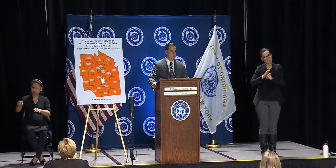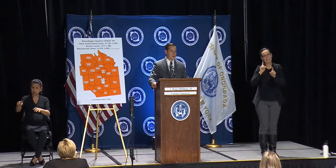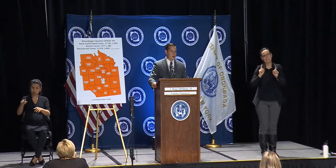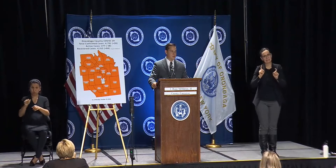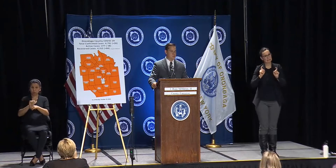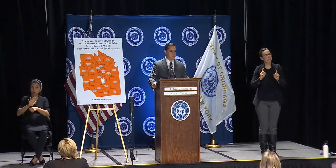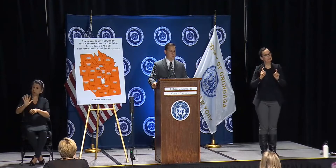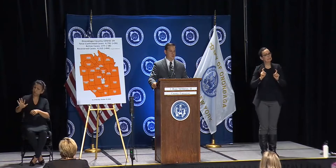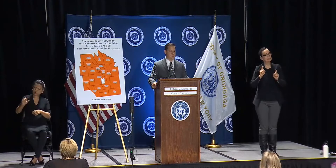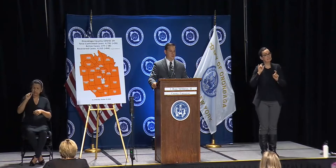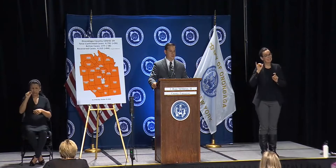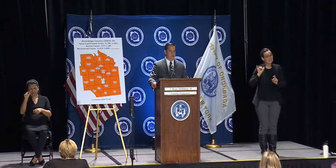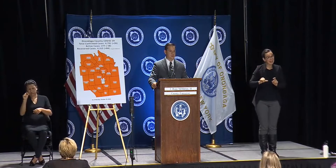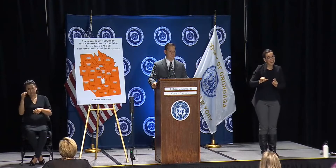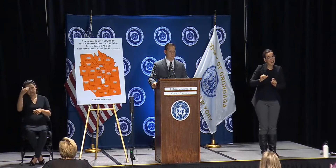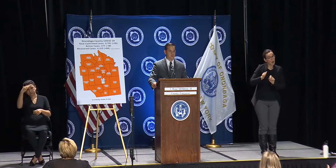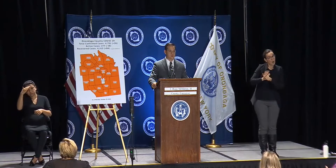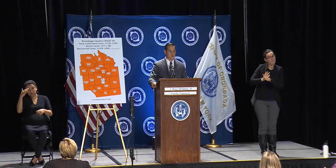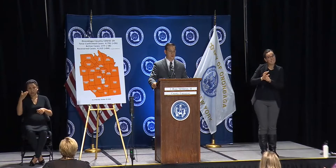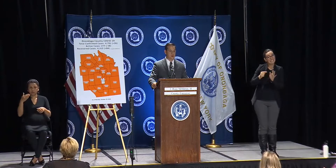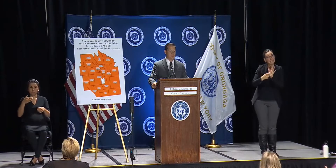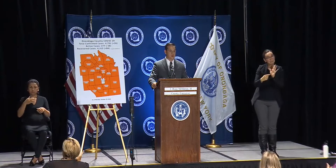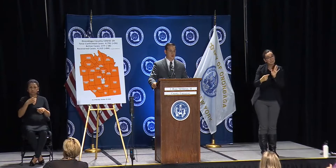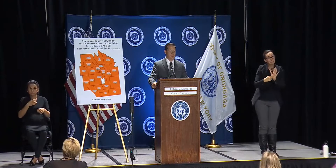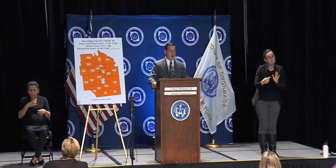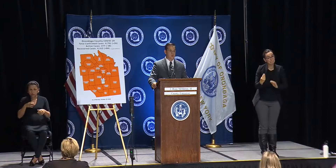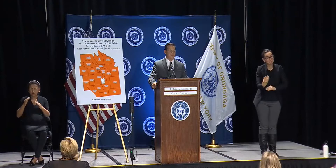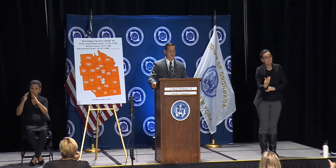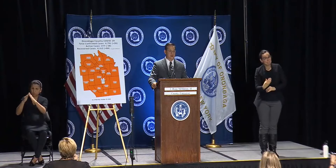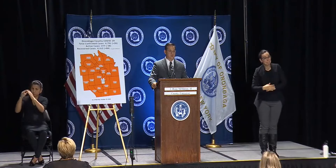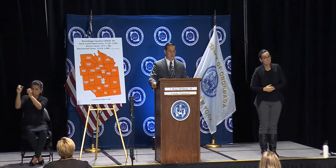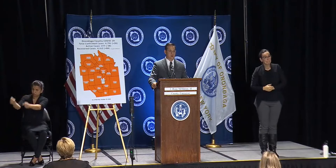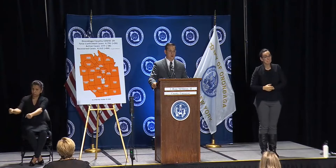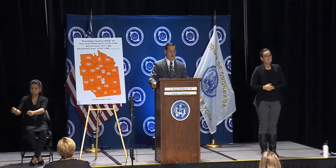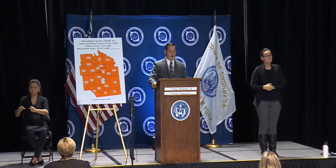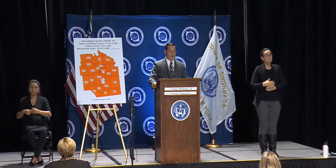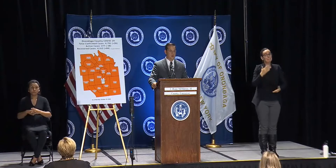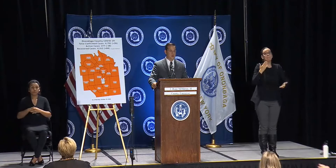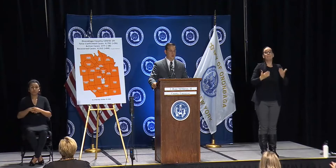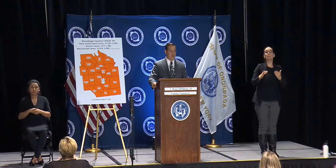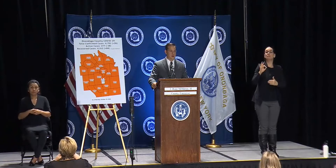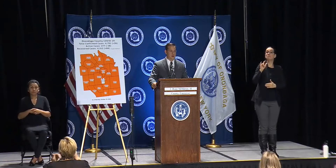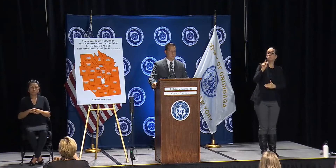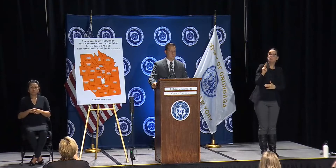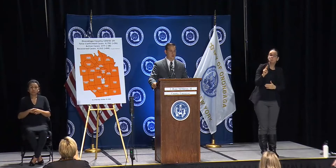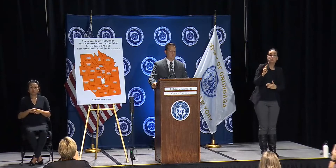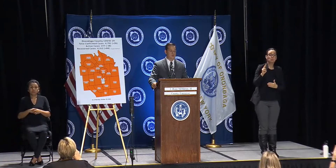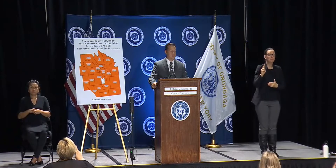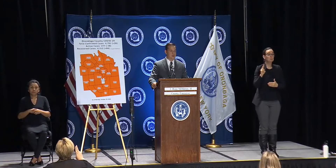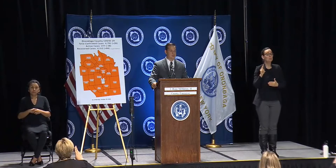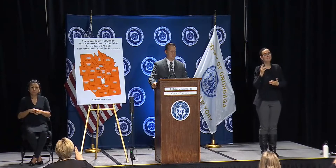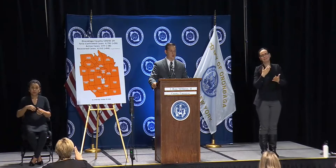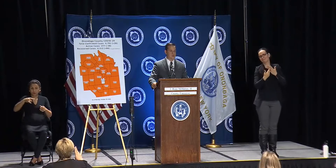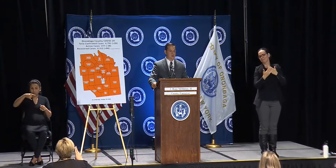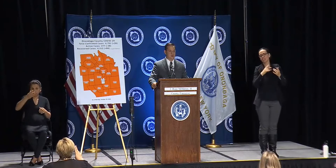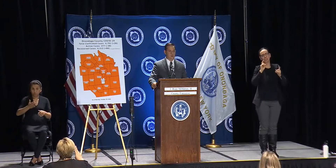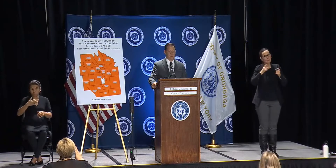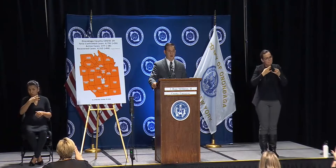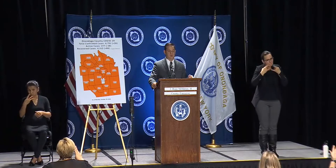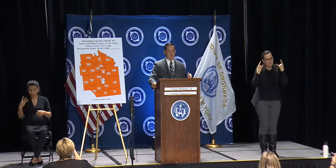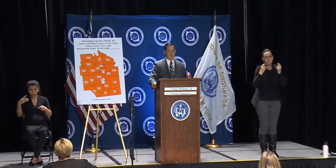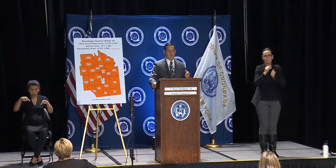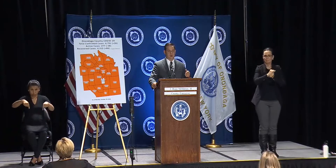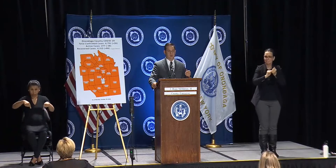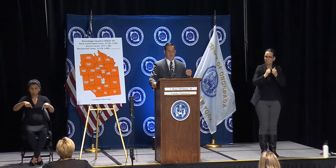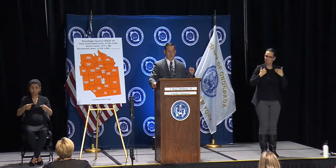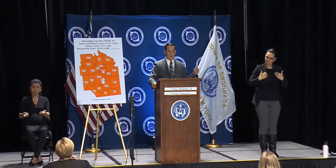COVID-19 time, especially as we get into the flu season here. We just need everybody to hunker down. The COVID tests are turning